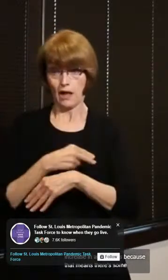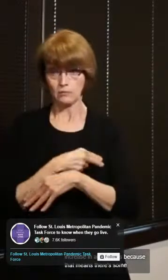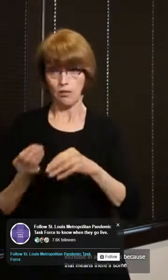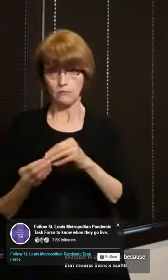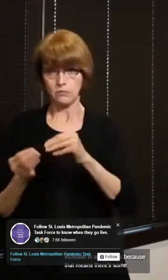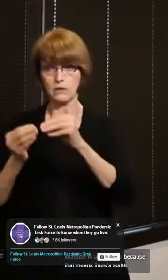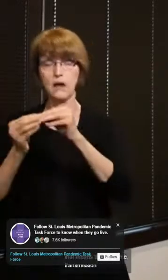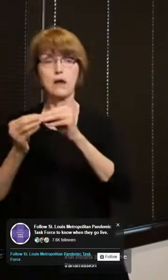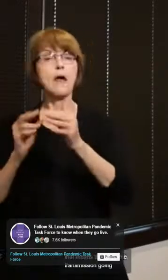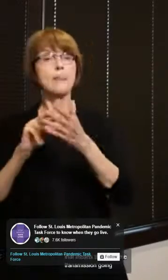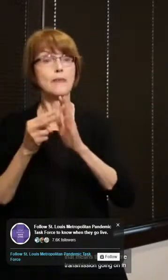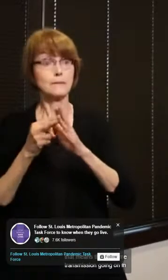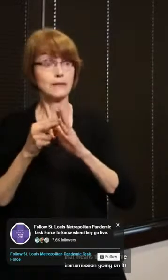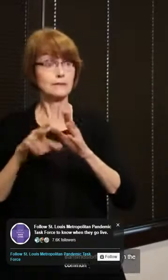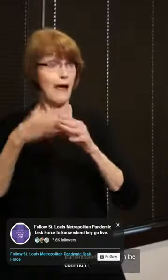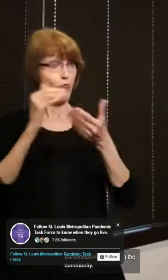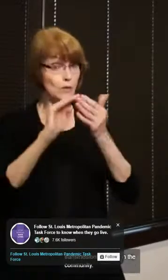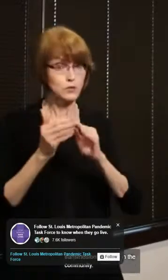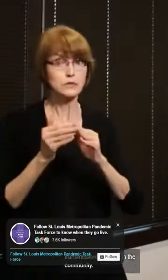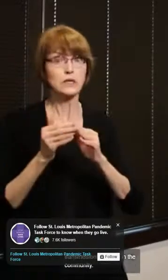transmission going on in the community.